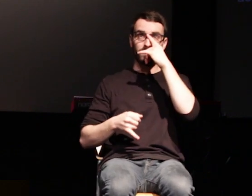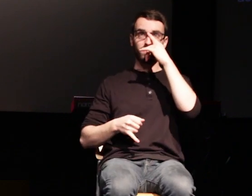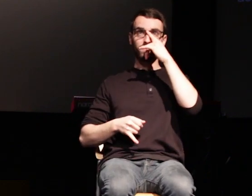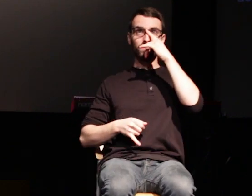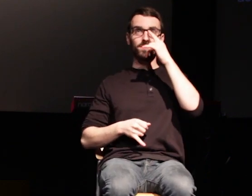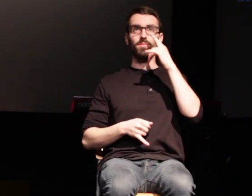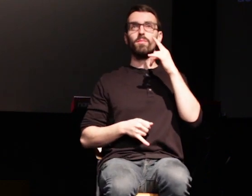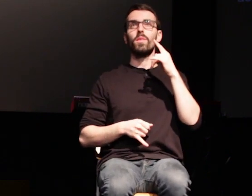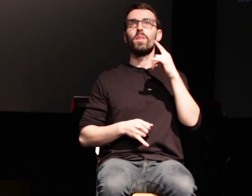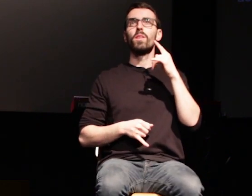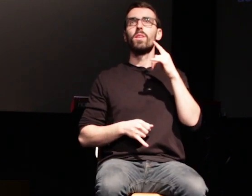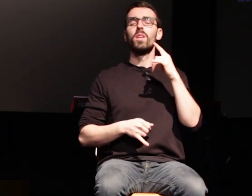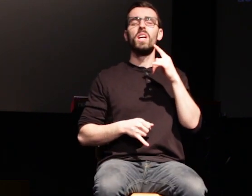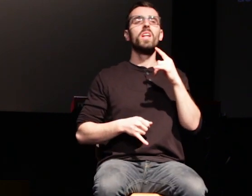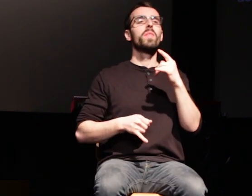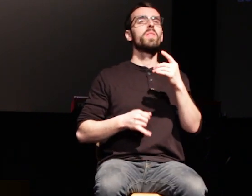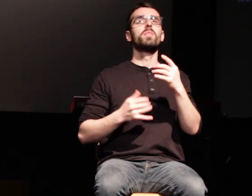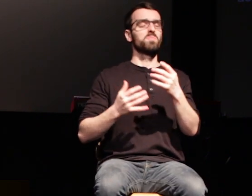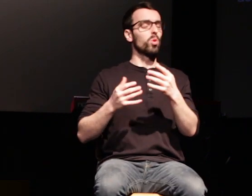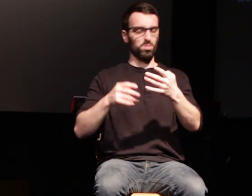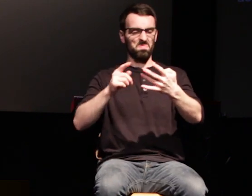the desires for other things.